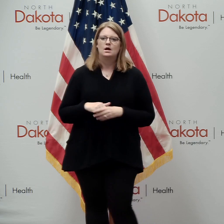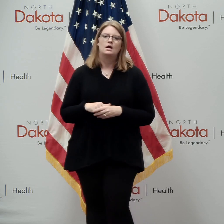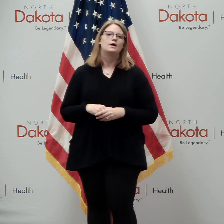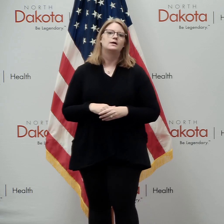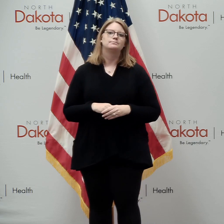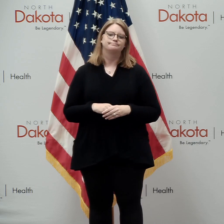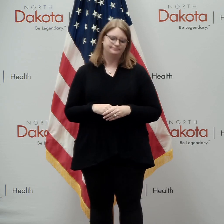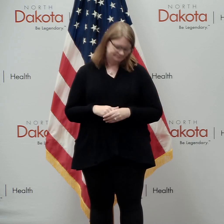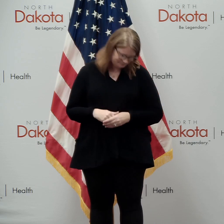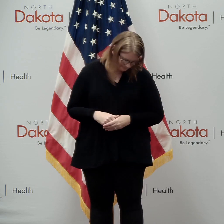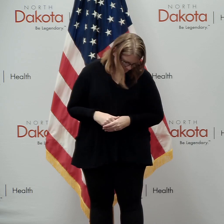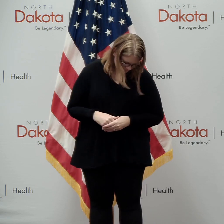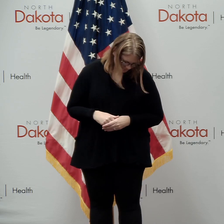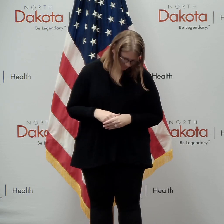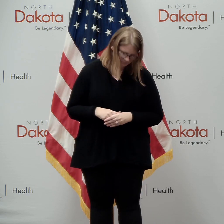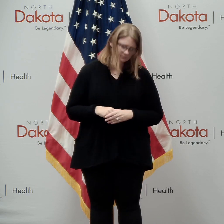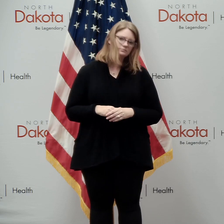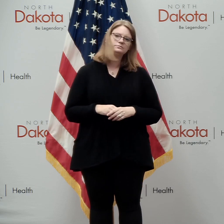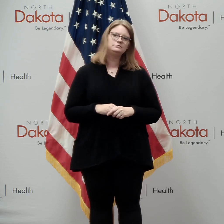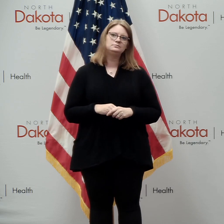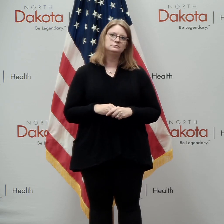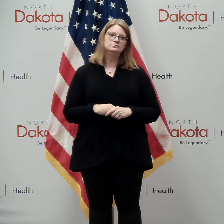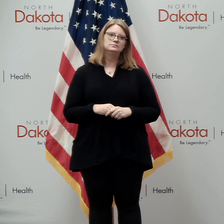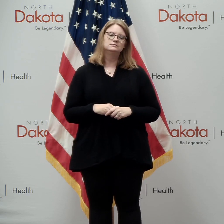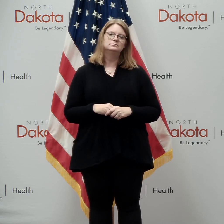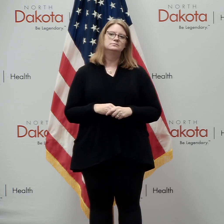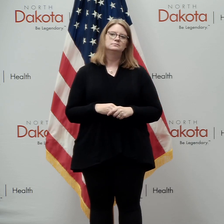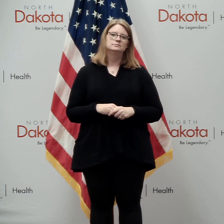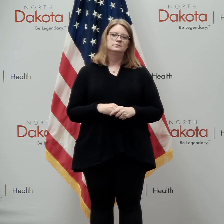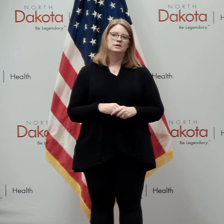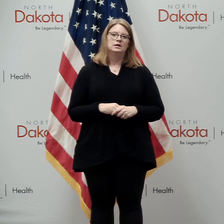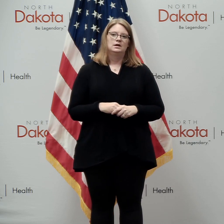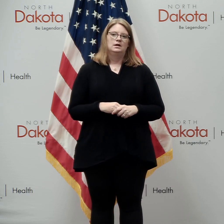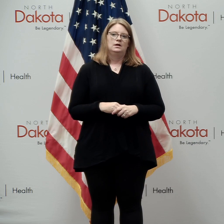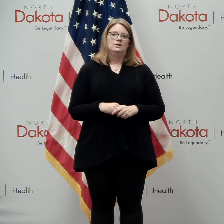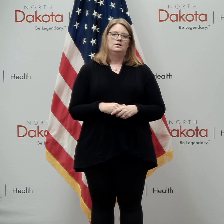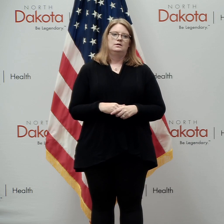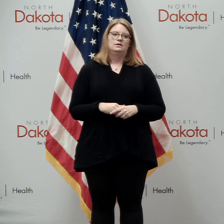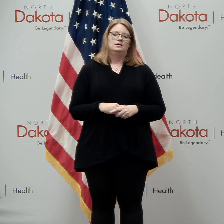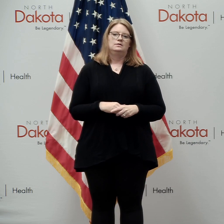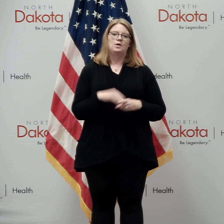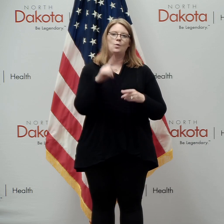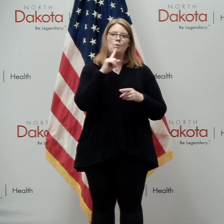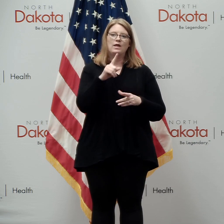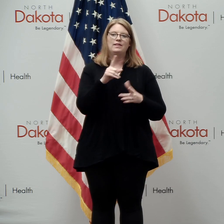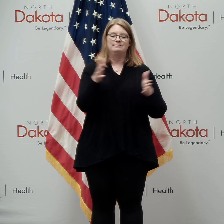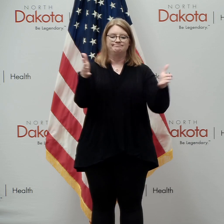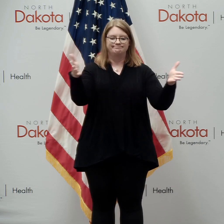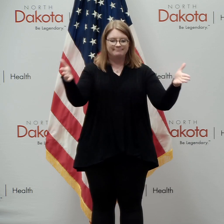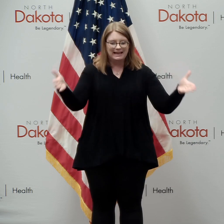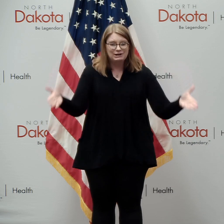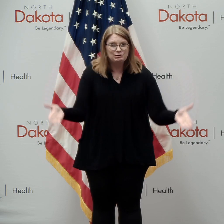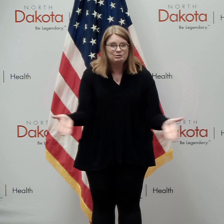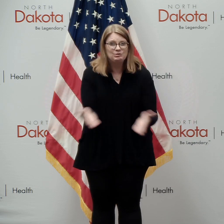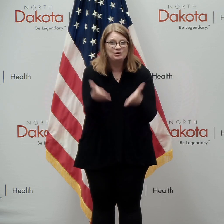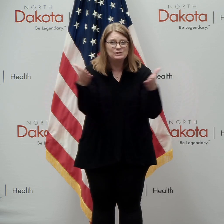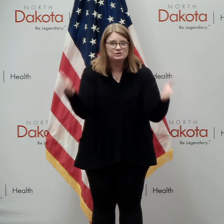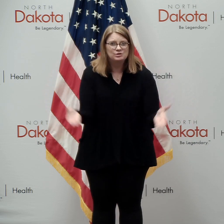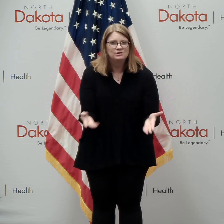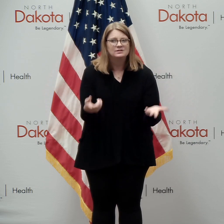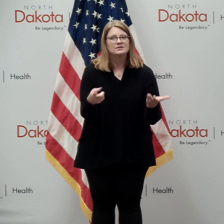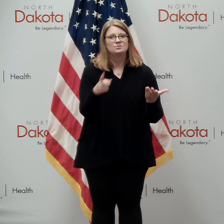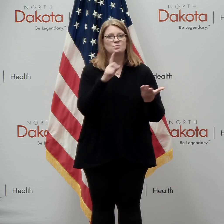again just invite people to bring their best self forward in this fight, and that